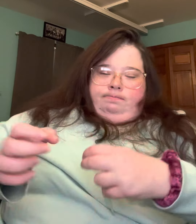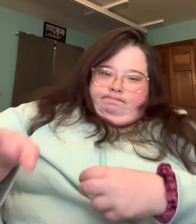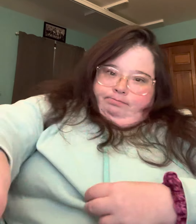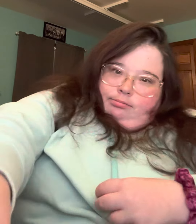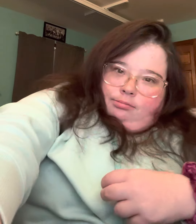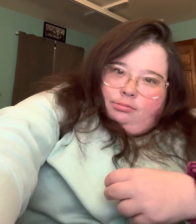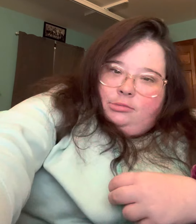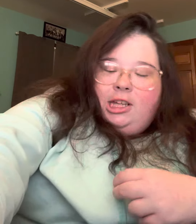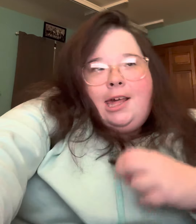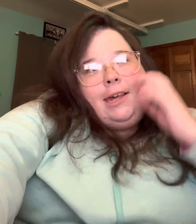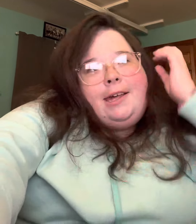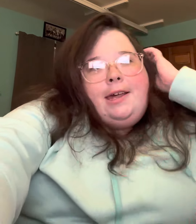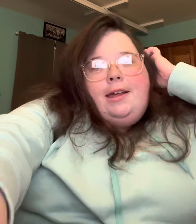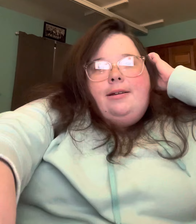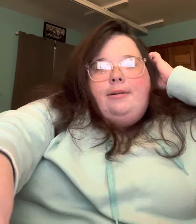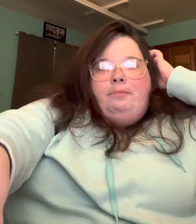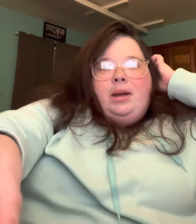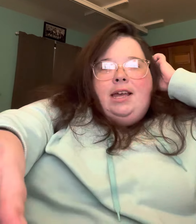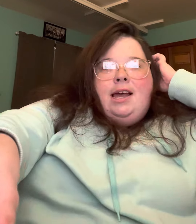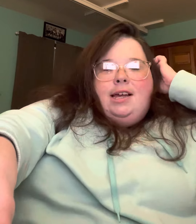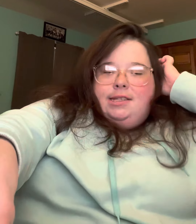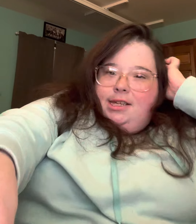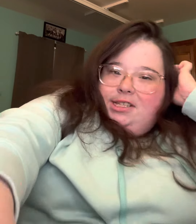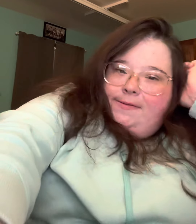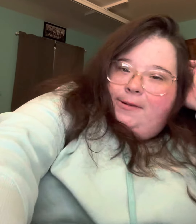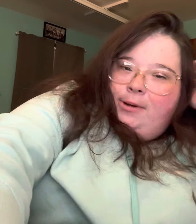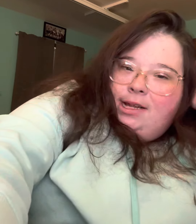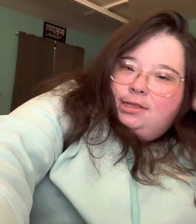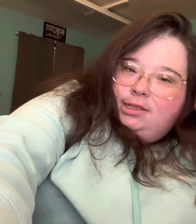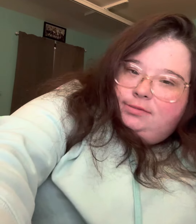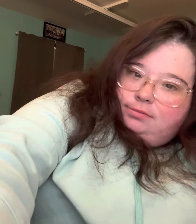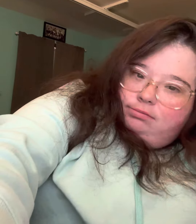Bye guys, thanks for watching.